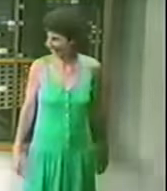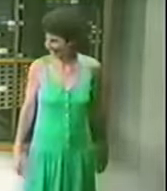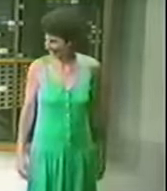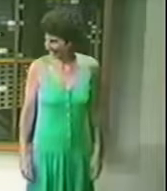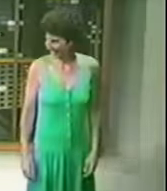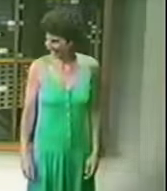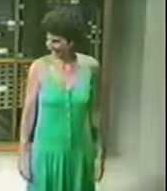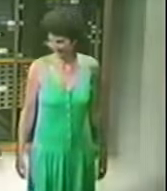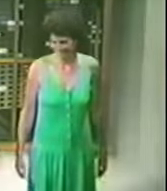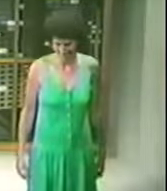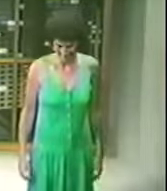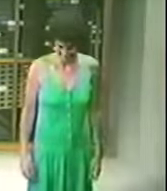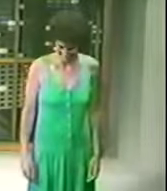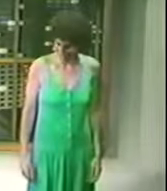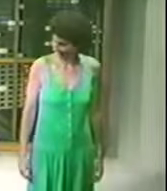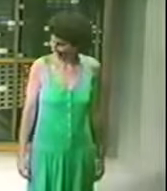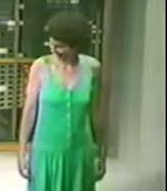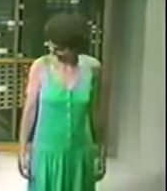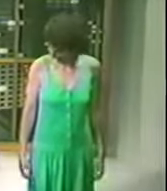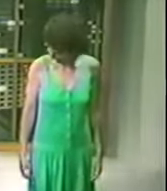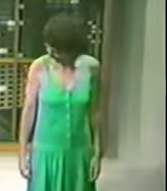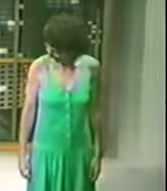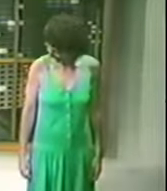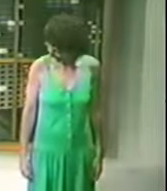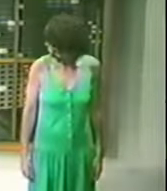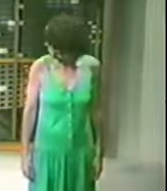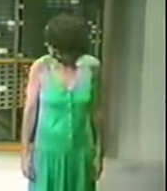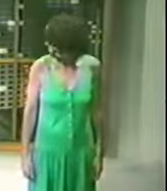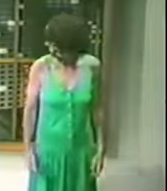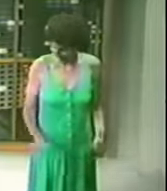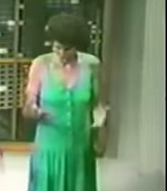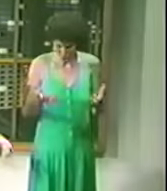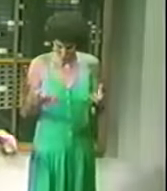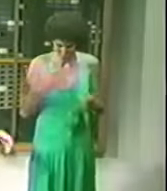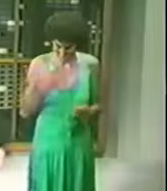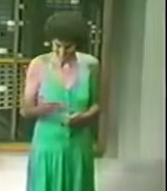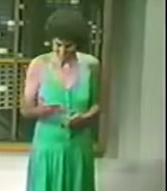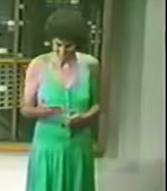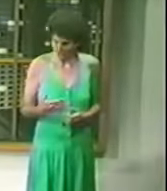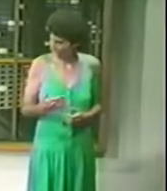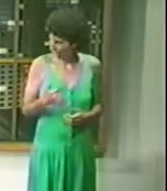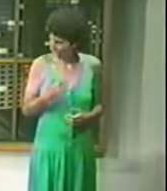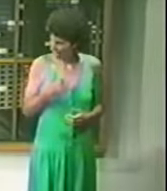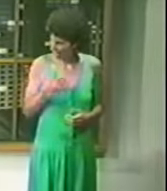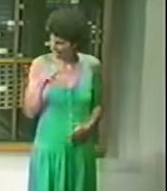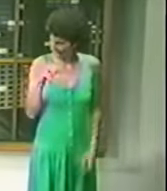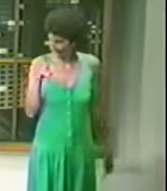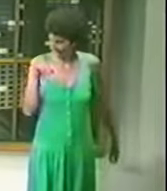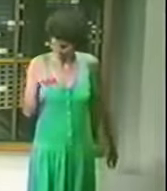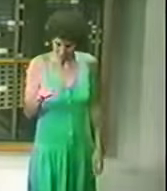Thank you, thank you, thank you. Me and Priscilla here want to thank you. Me and Priscilla got back together.